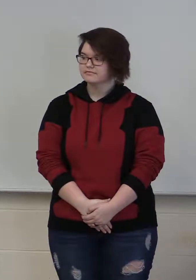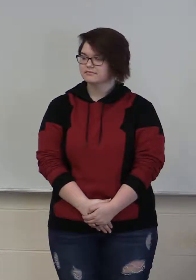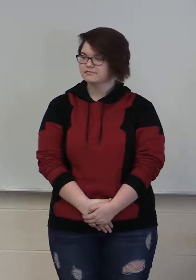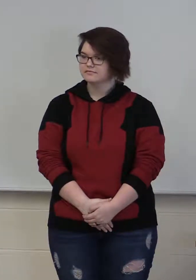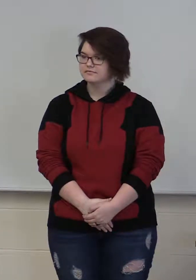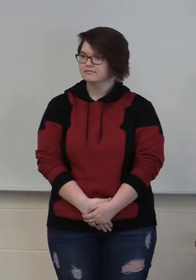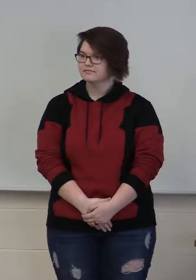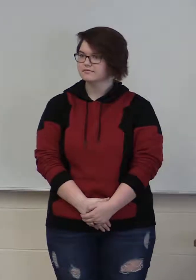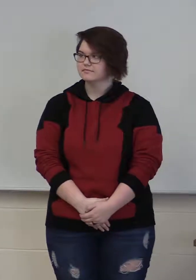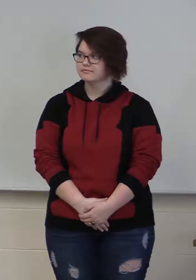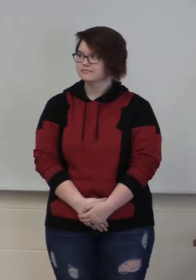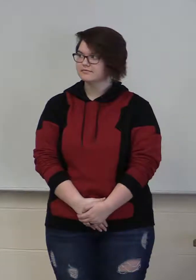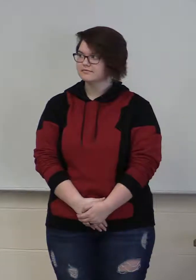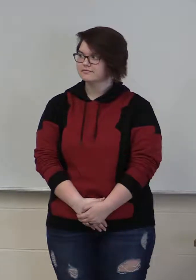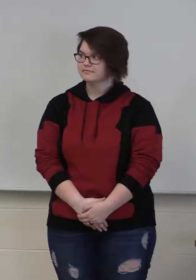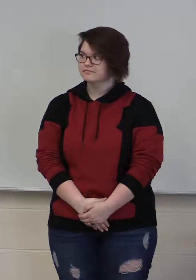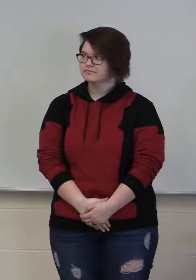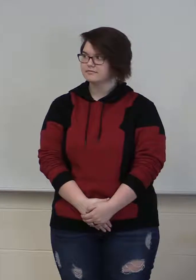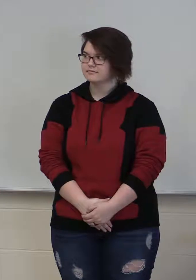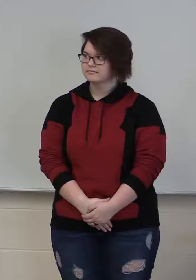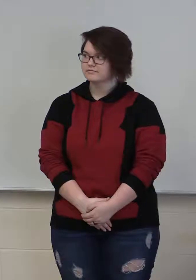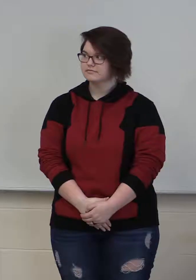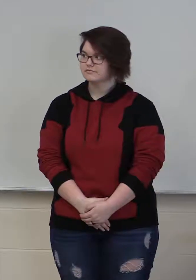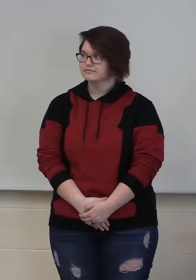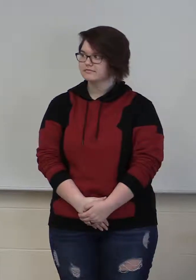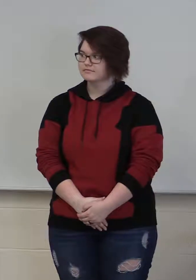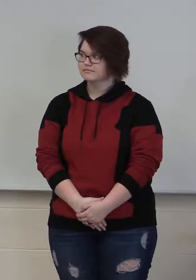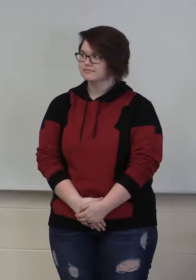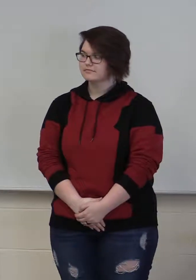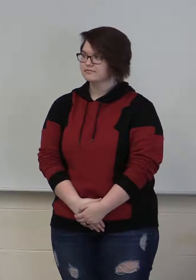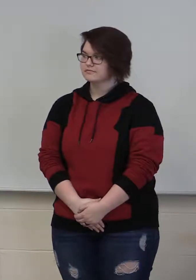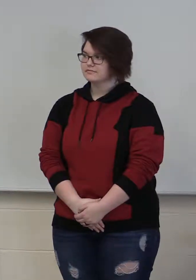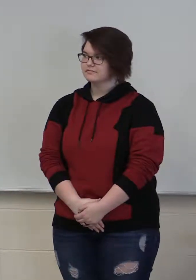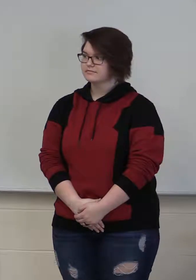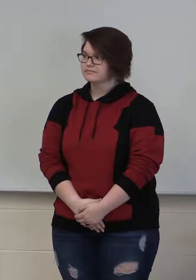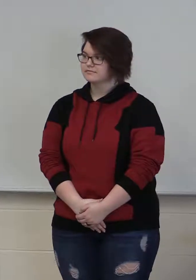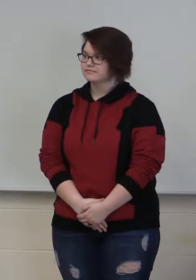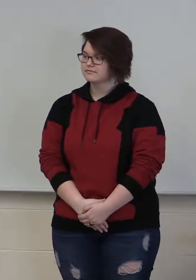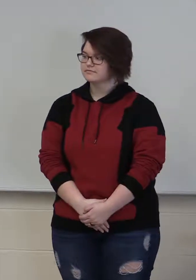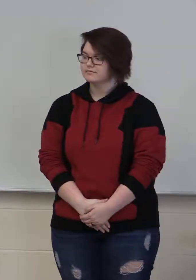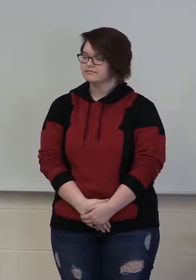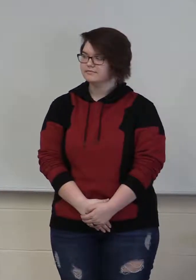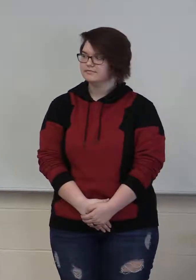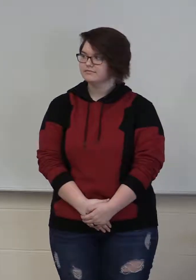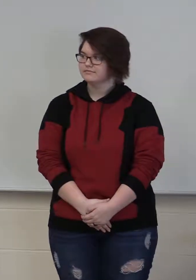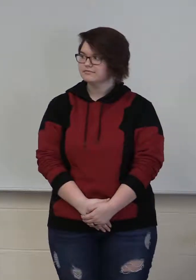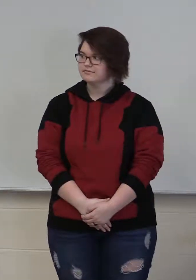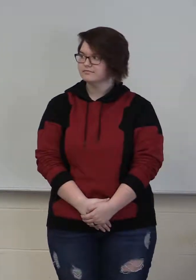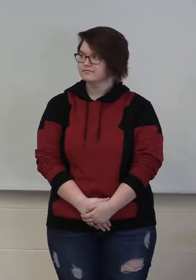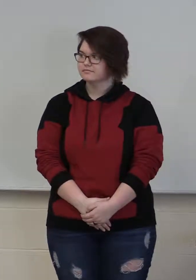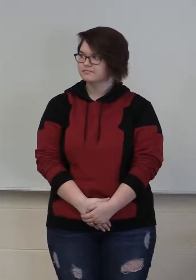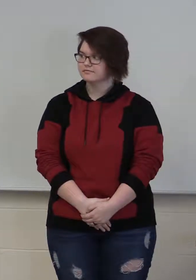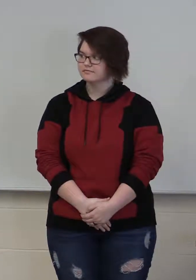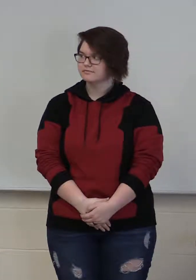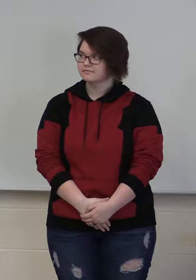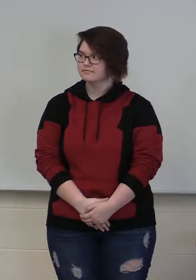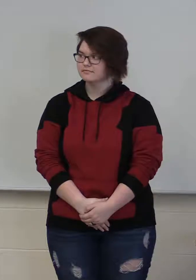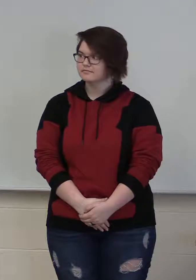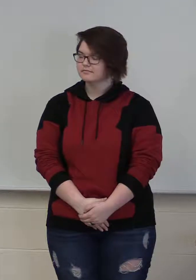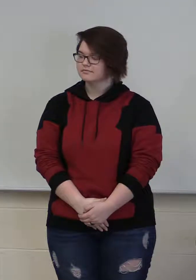For example, if you were signing something that could be considered as a question or just a statement, you really wouldn't be able to identify that without facial